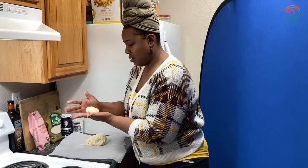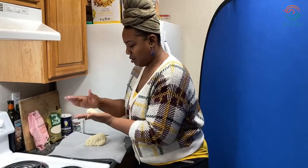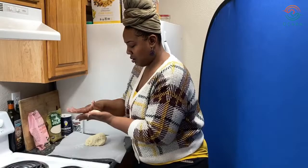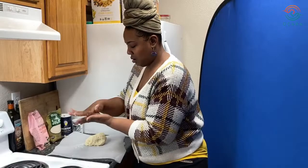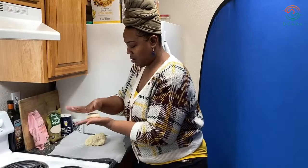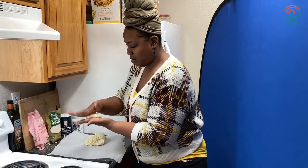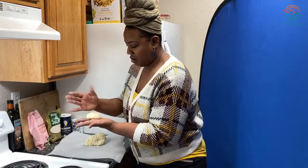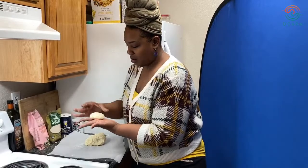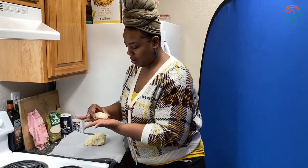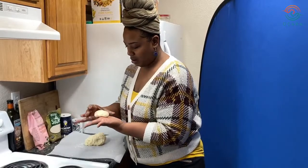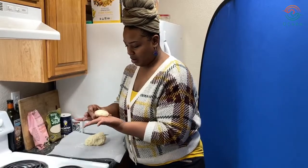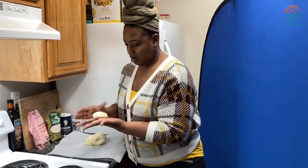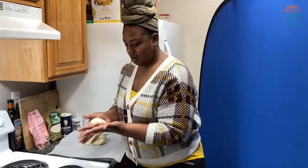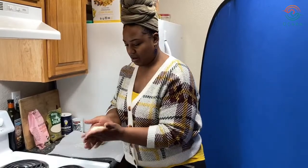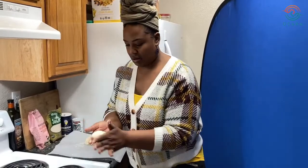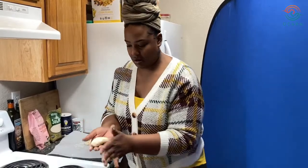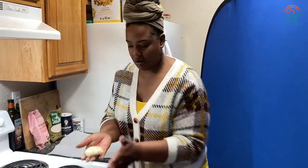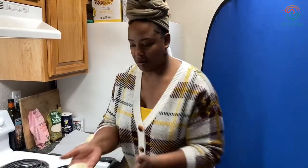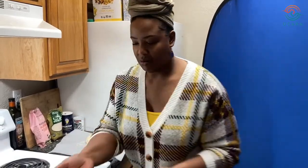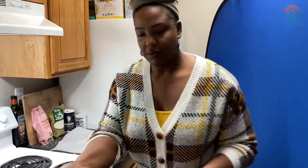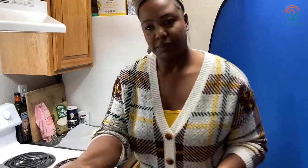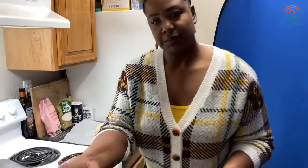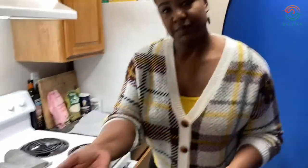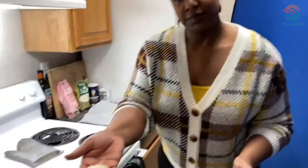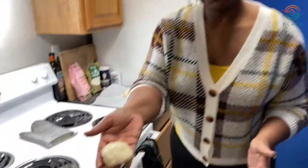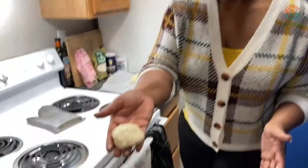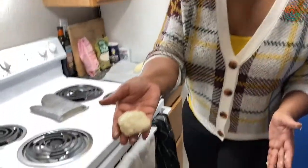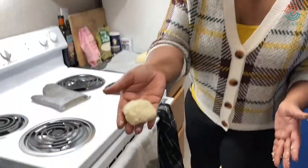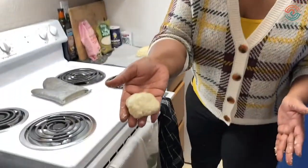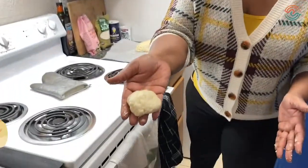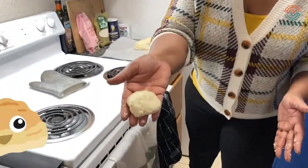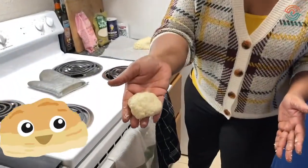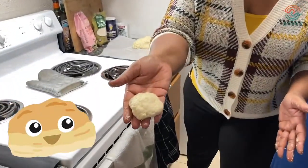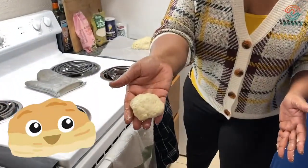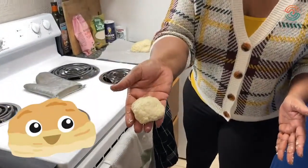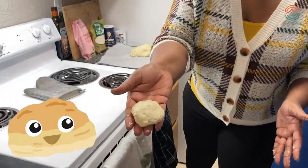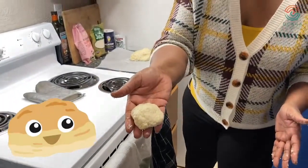See how I flatten out the dough into a biscuit shape?